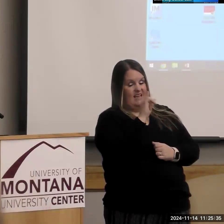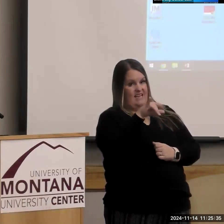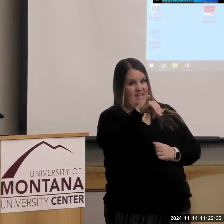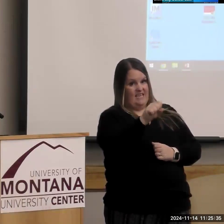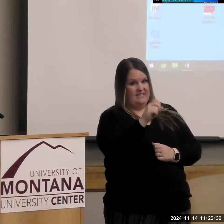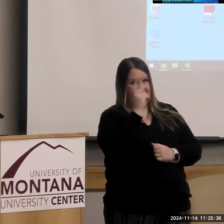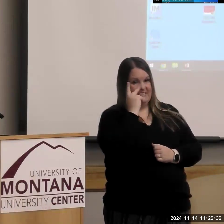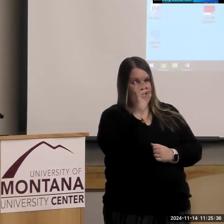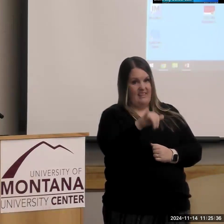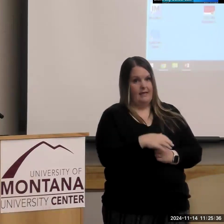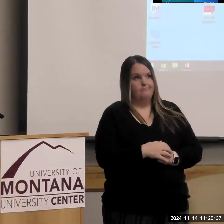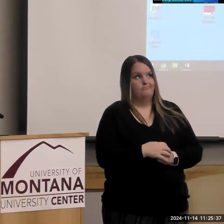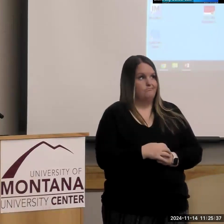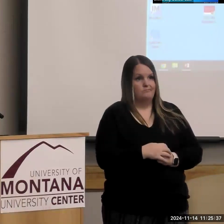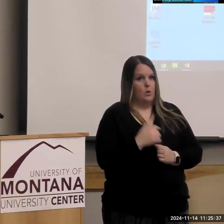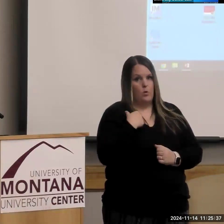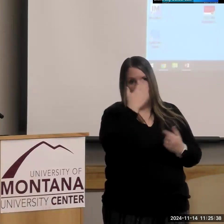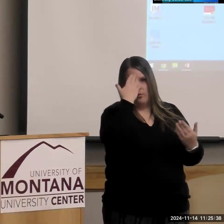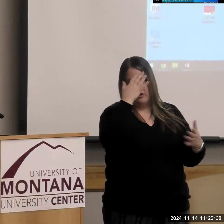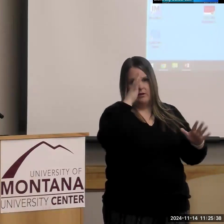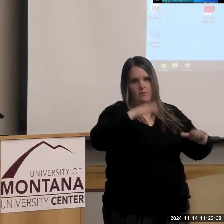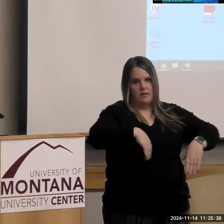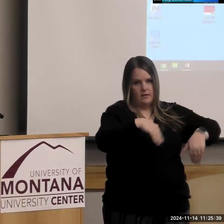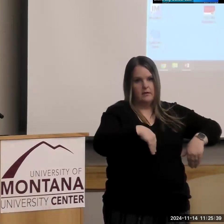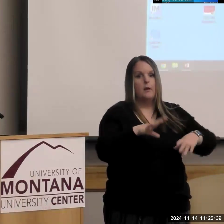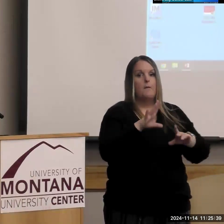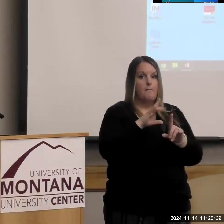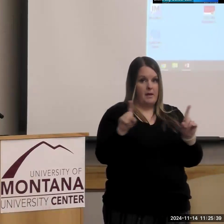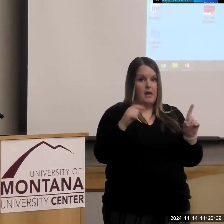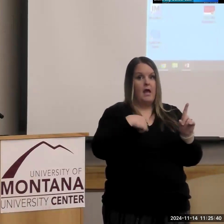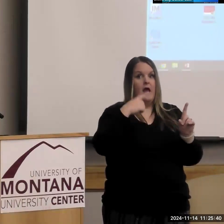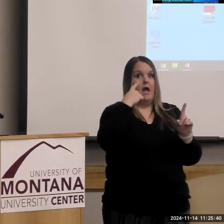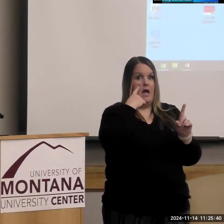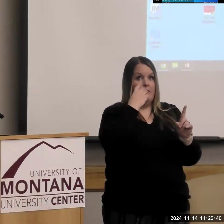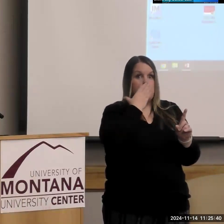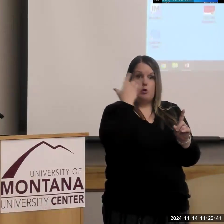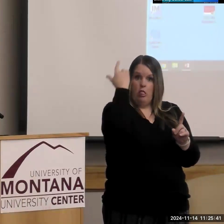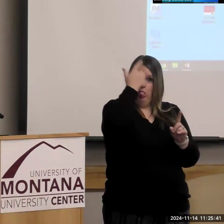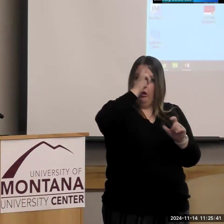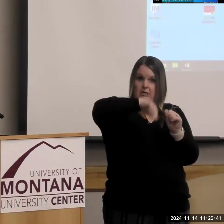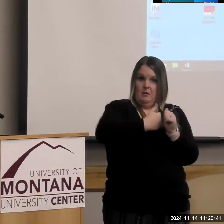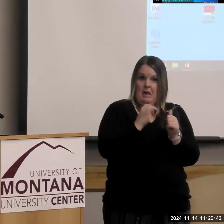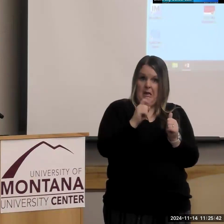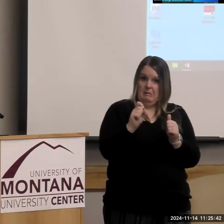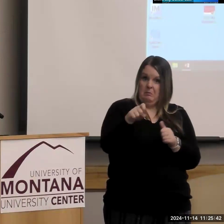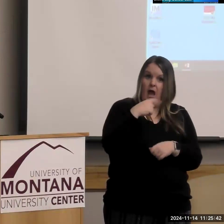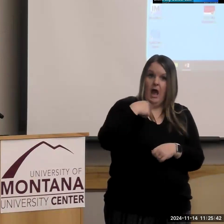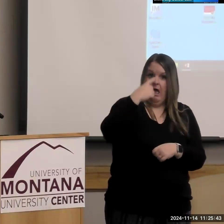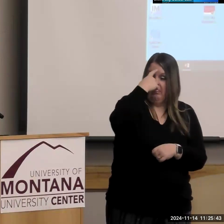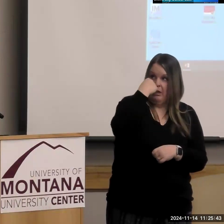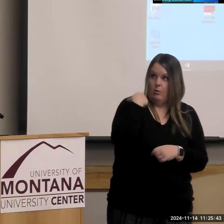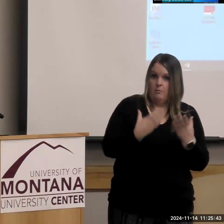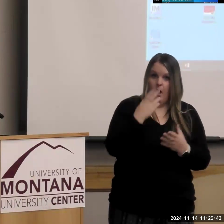because, we don't know yet, right? I would say that there's great logic behind that. I think that we probably see that